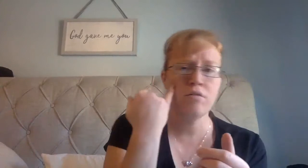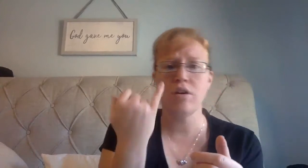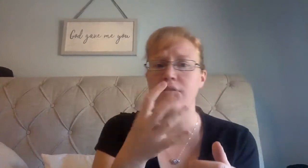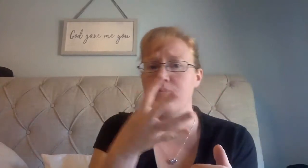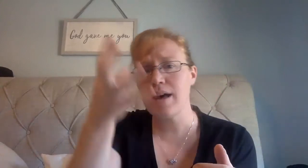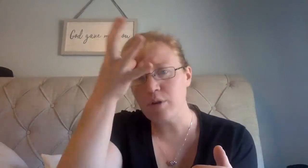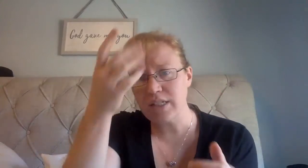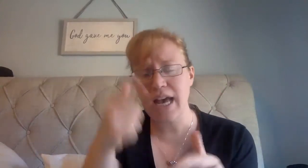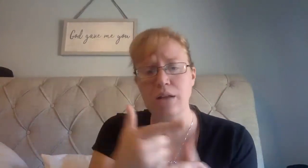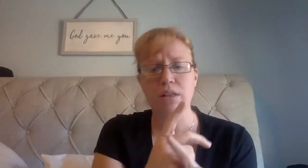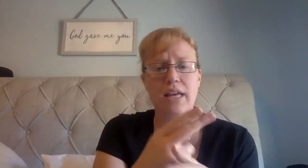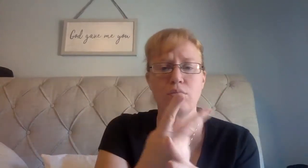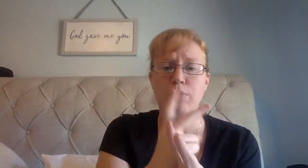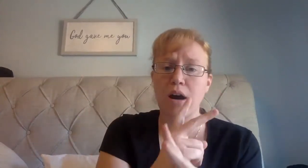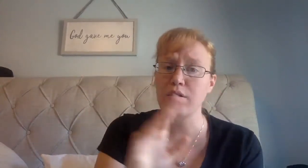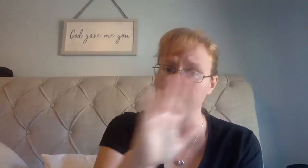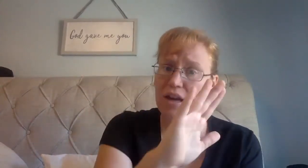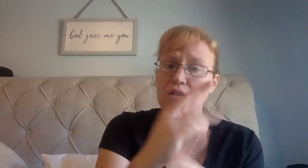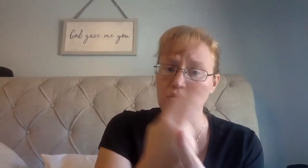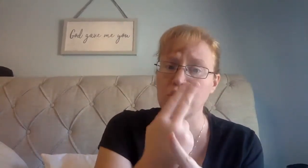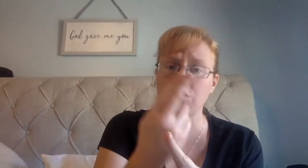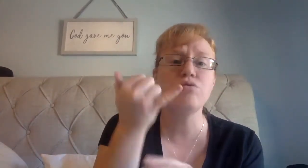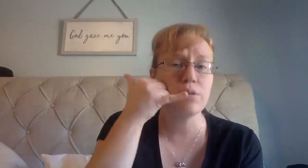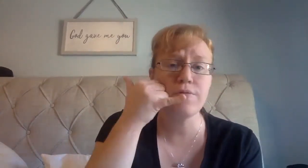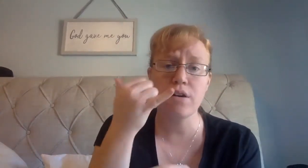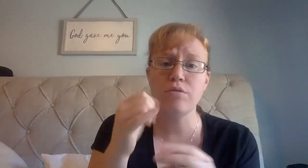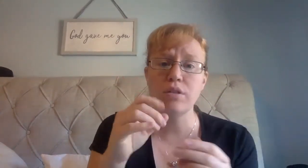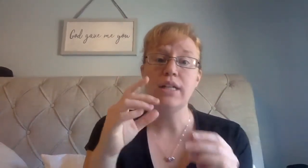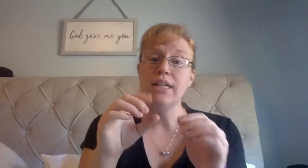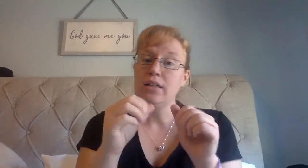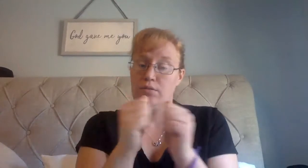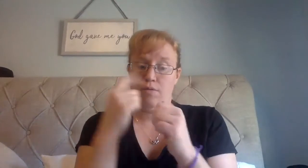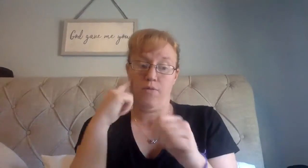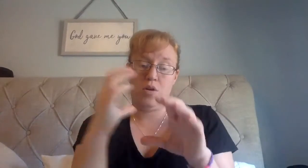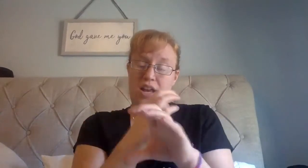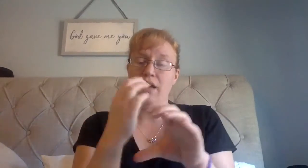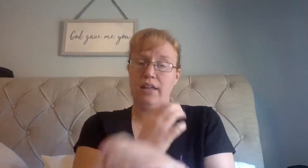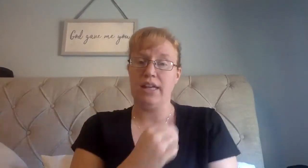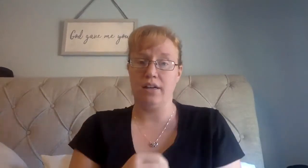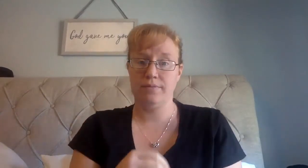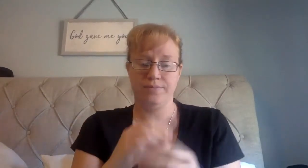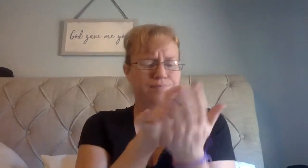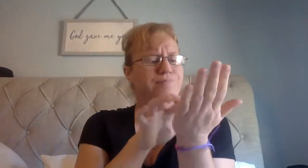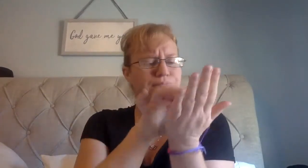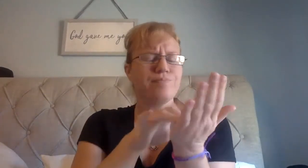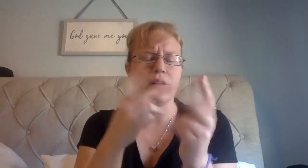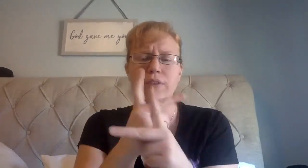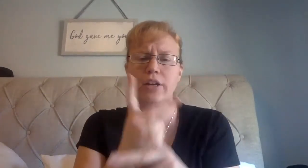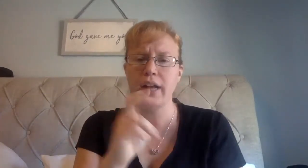if mom or dad will let you borrow theirs, you can use the phone for a calculator. Figure it out,